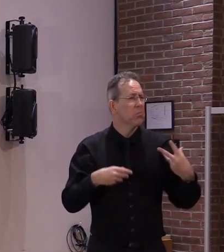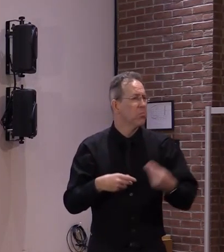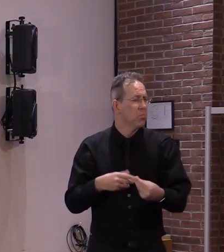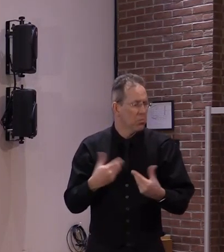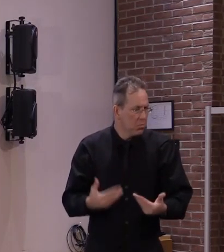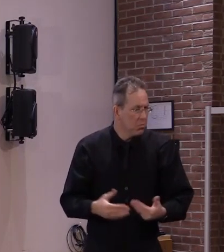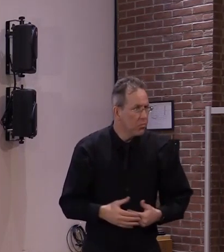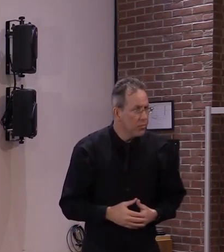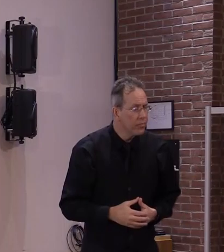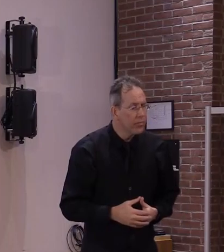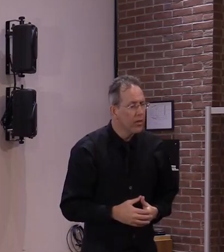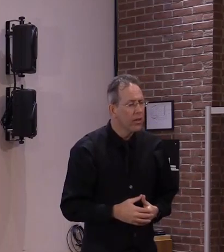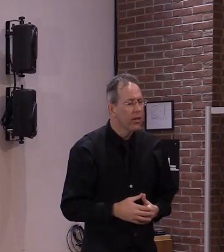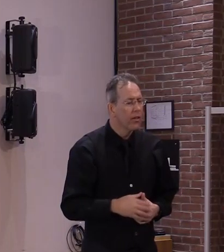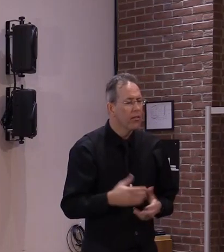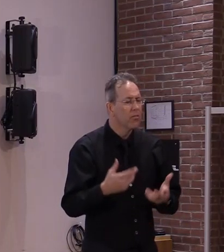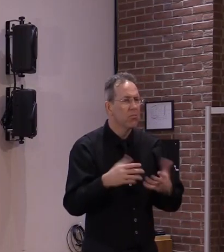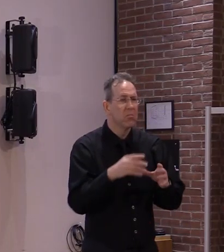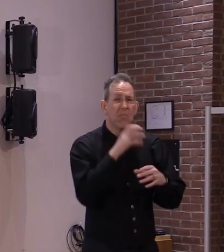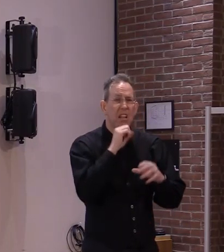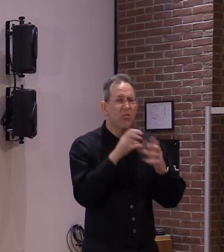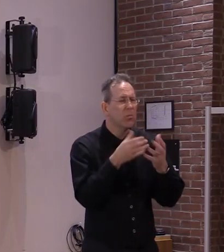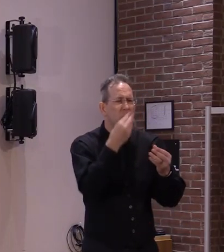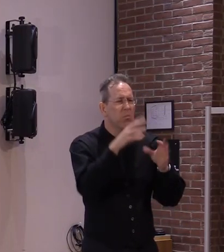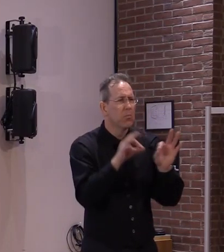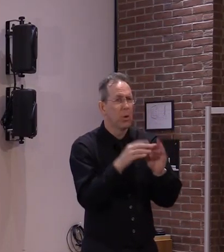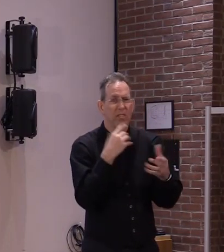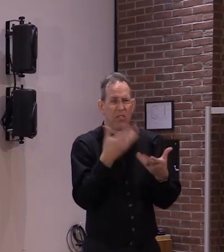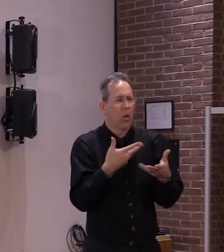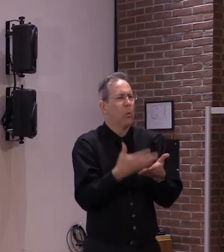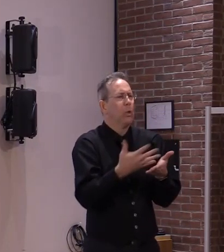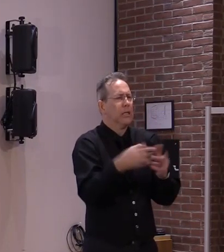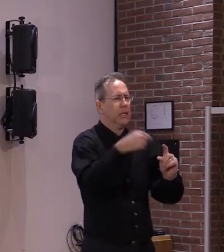better than wasting the dosage of the vaccine.